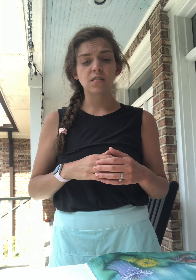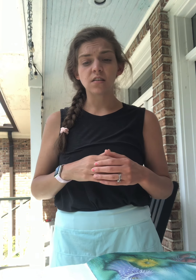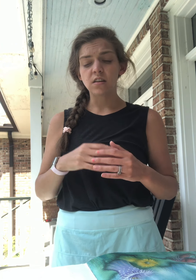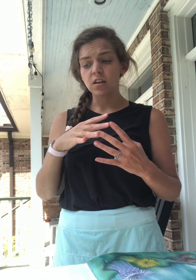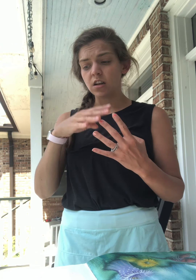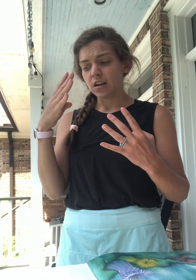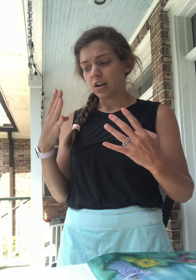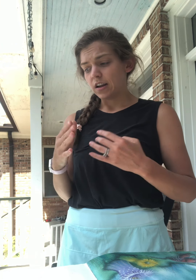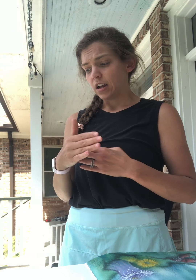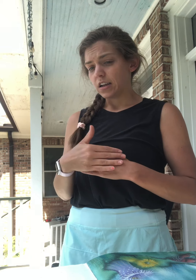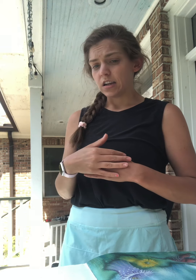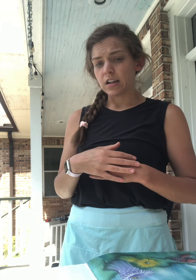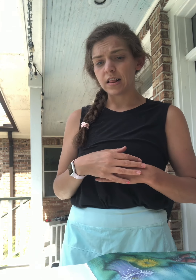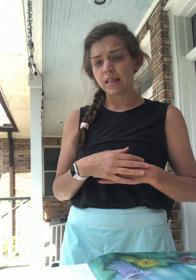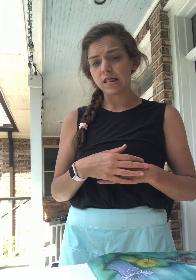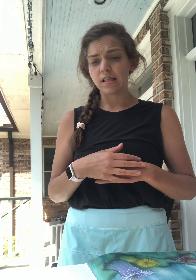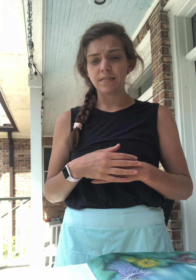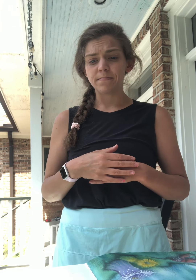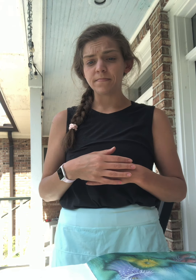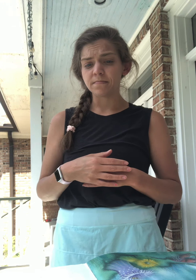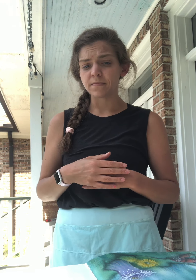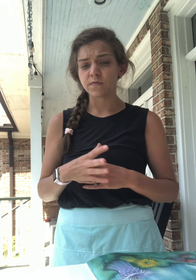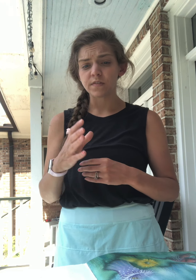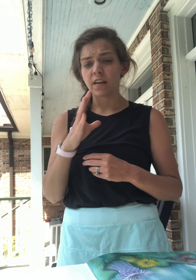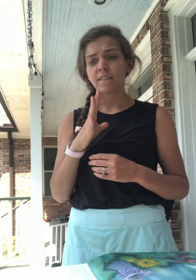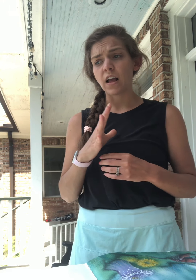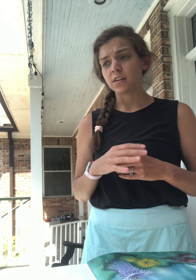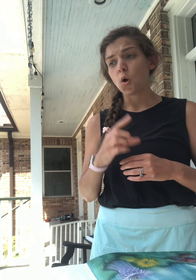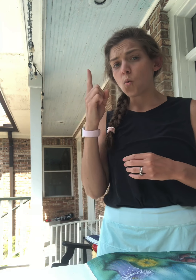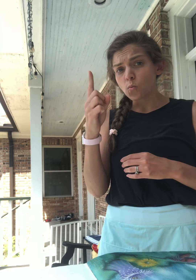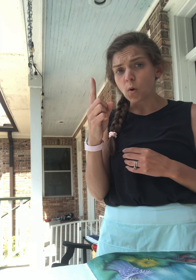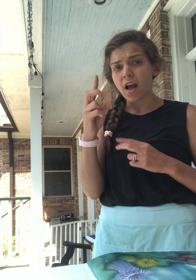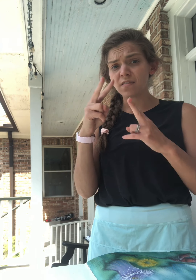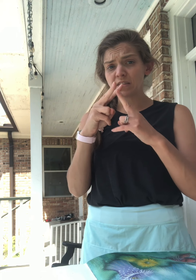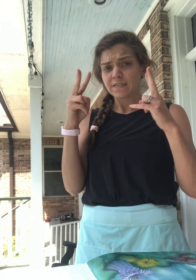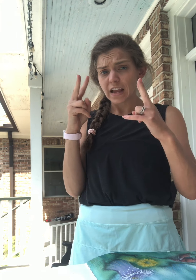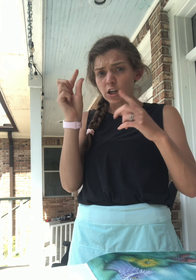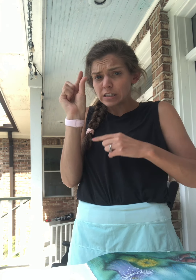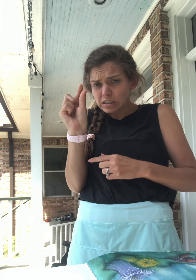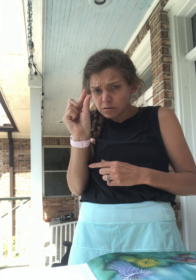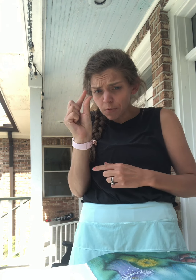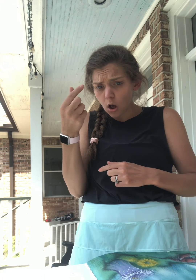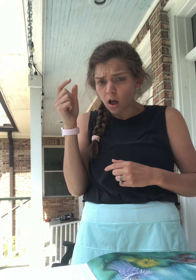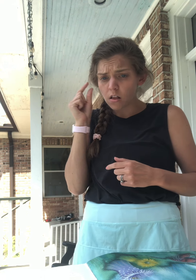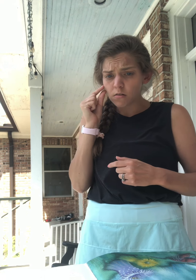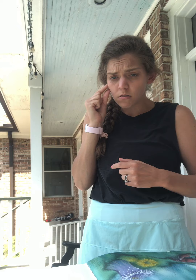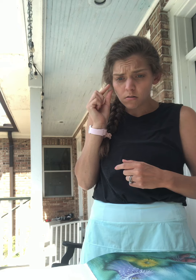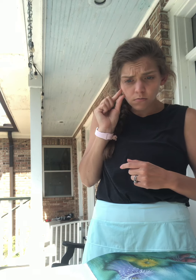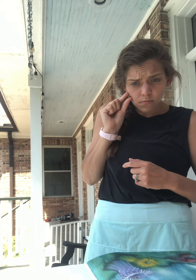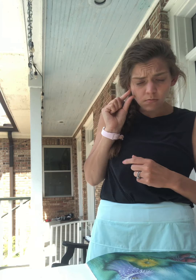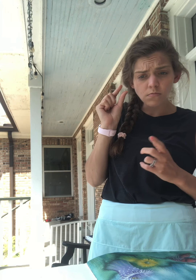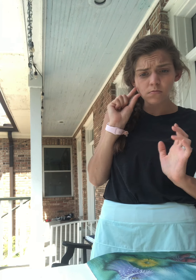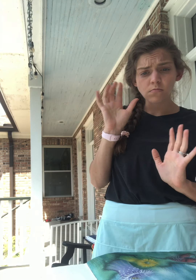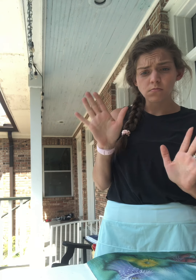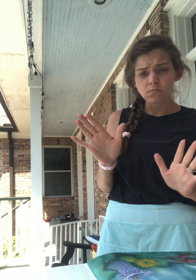The rainbow fish wavered. Only one very, very small, shimmery